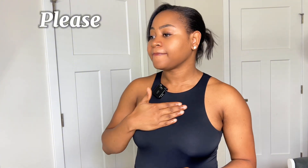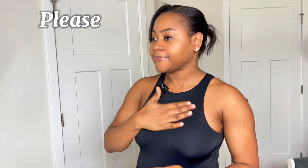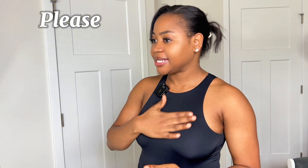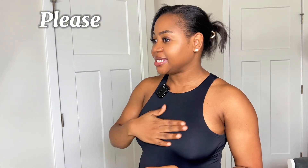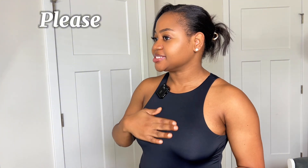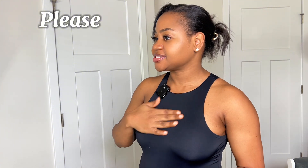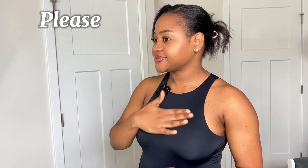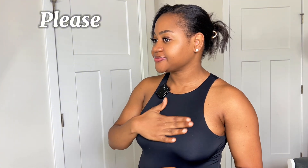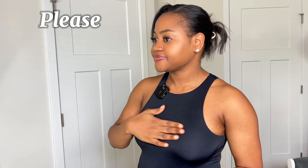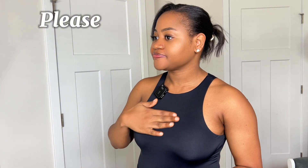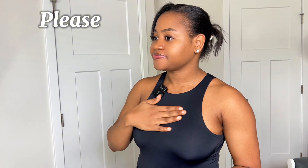Please.